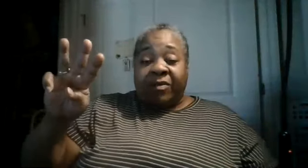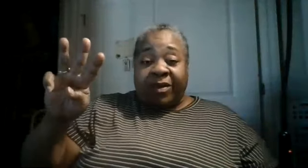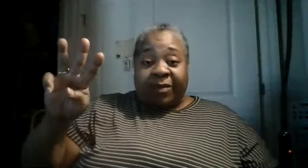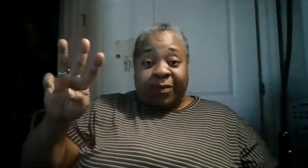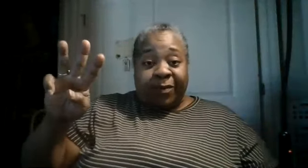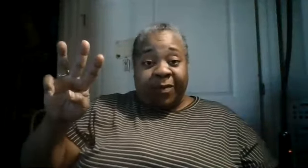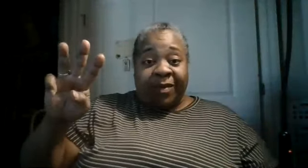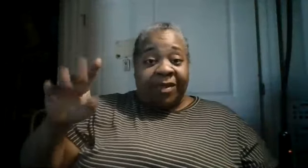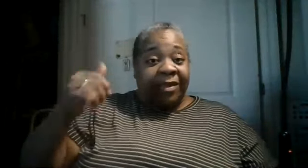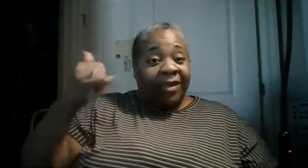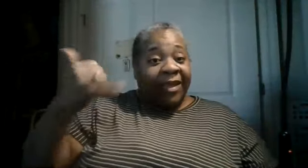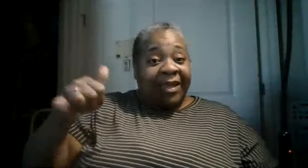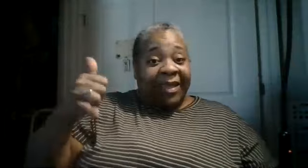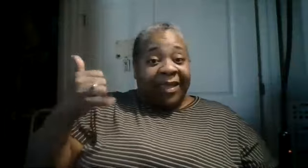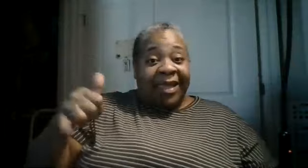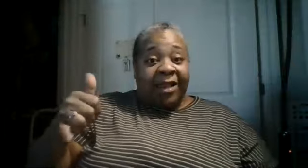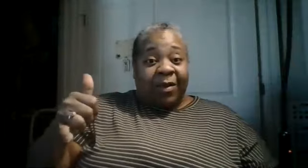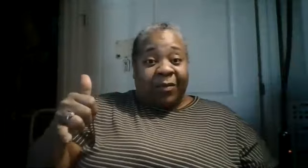Y-E-L-L-O-W. Yellow.